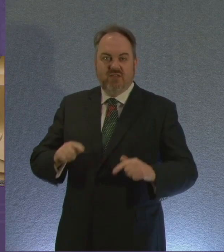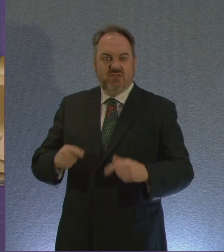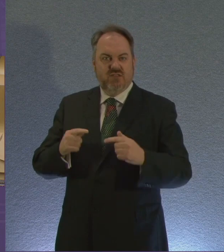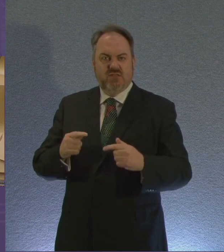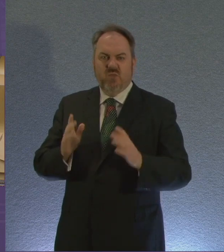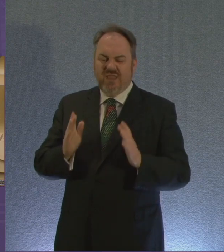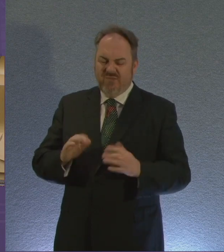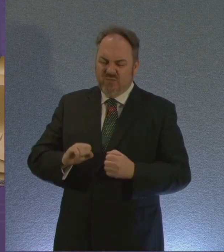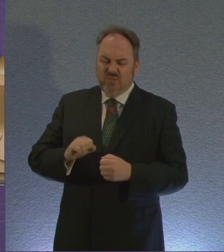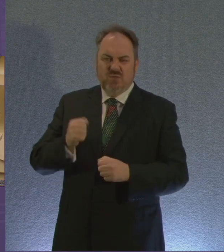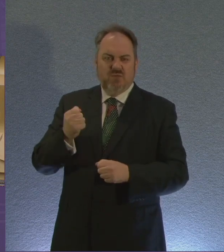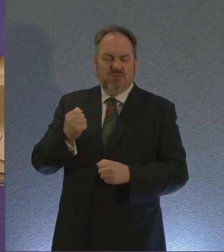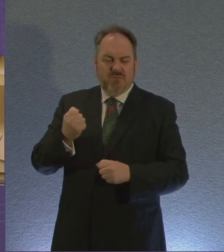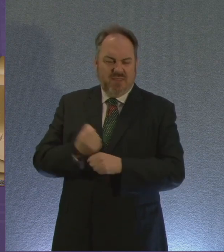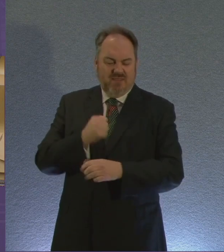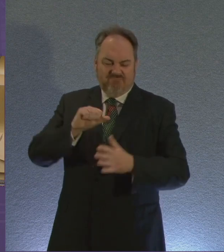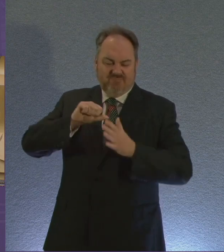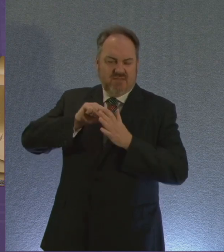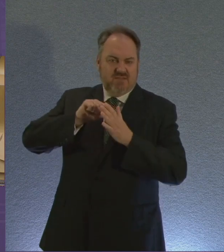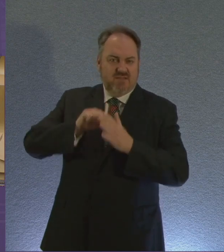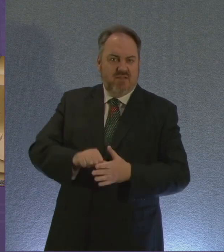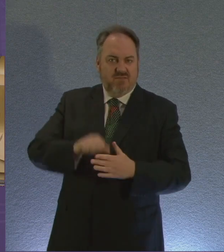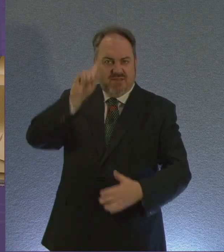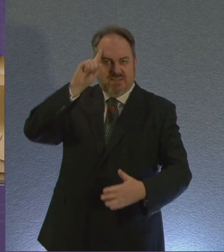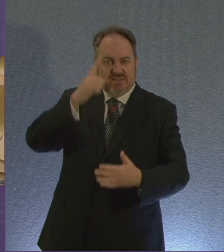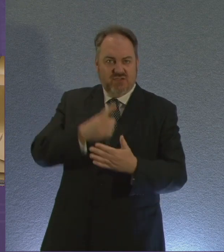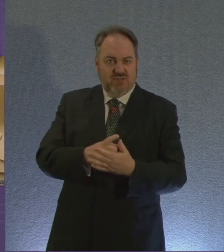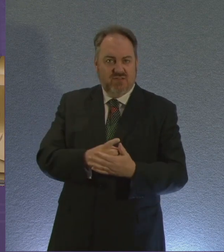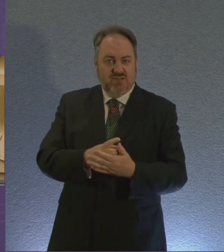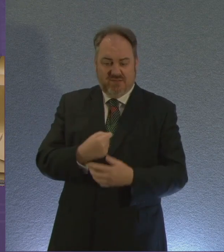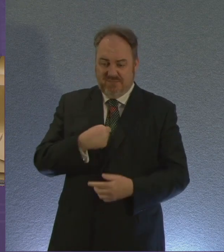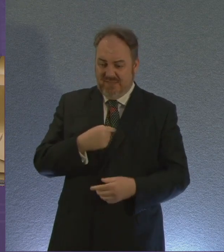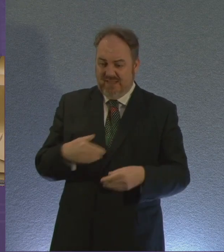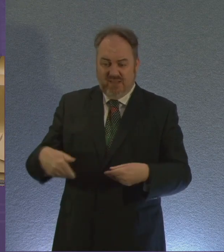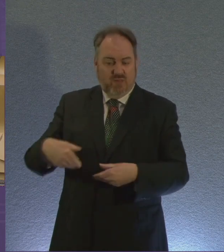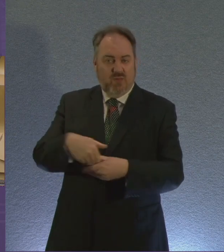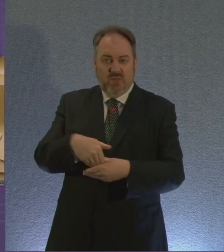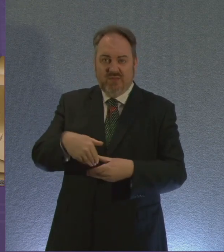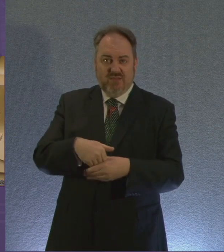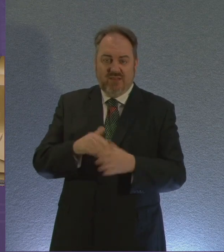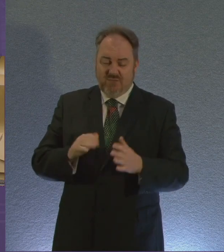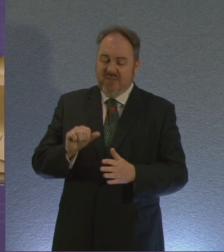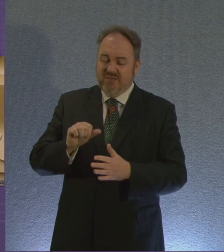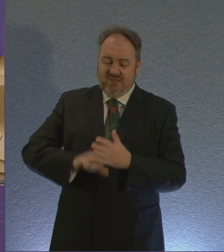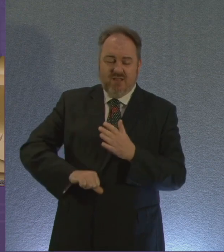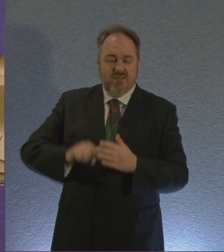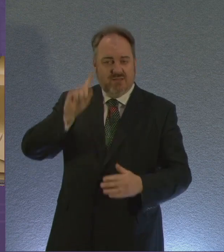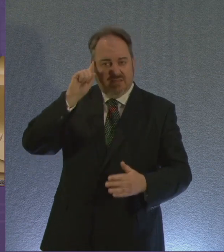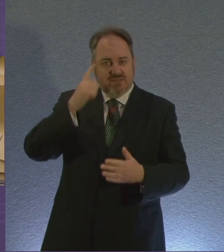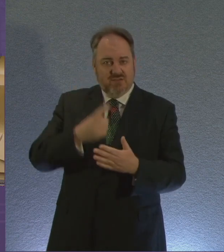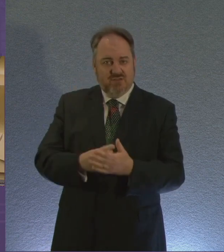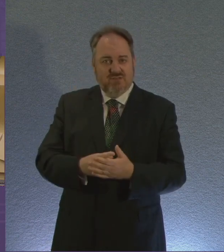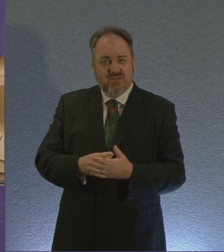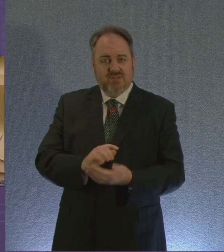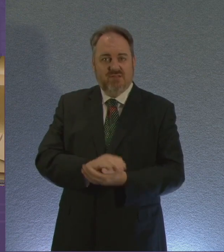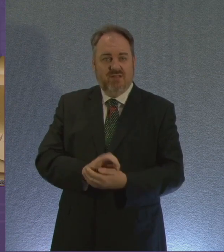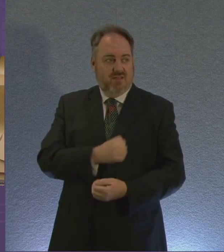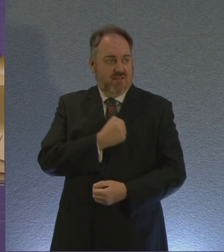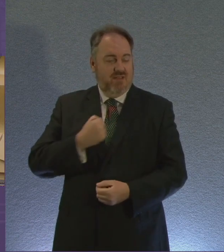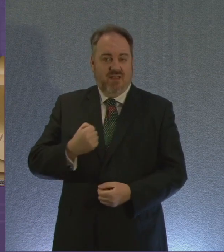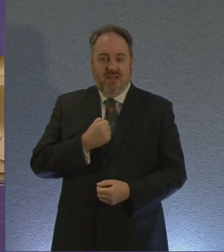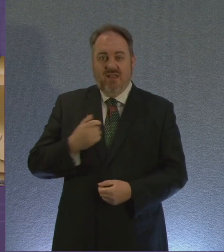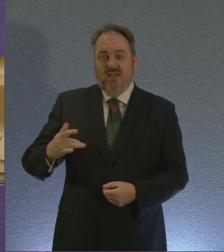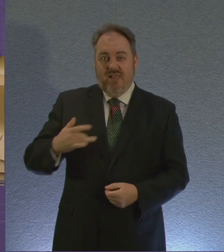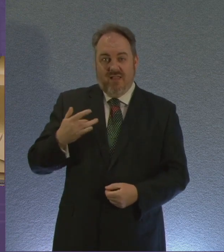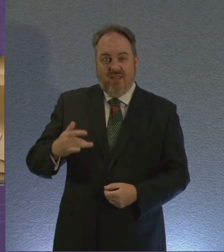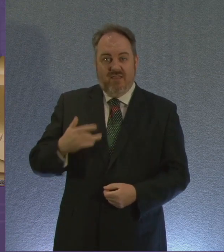made across government, and my portfolio is no different. As has been said so much over the last few weeks, our lives are being